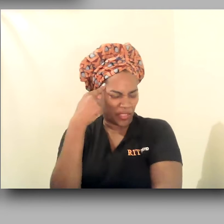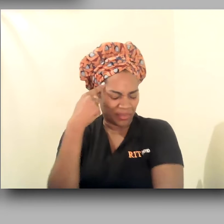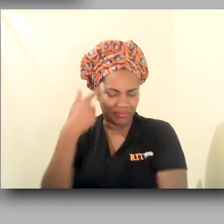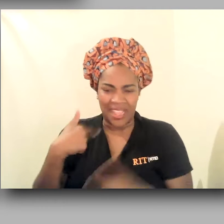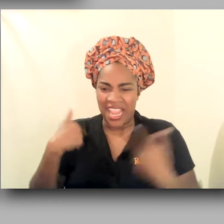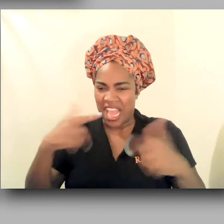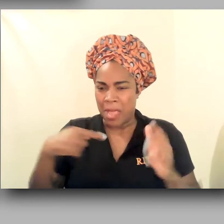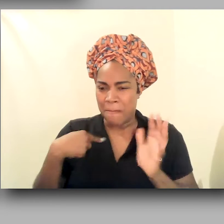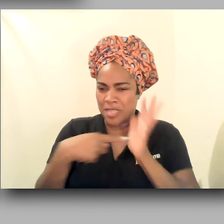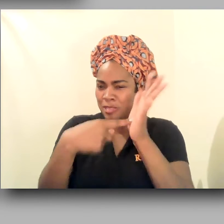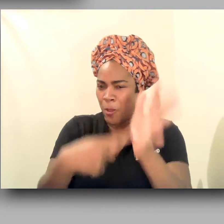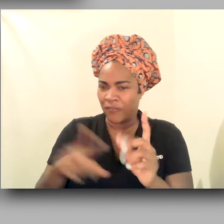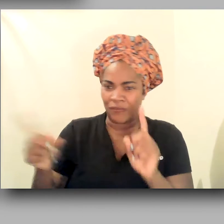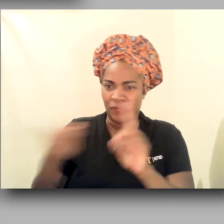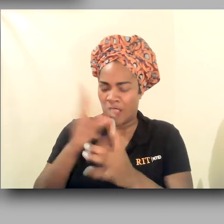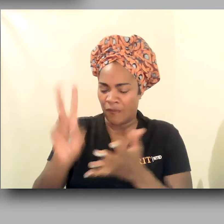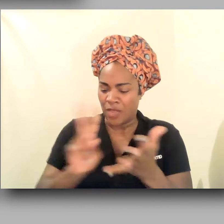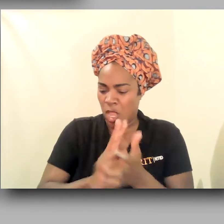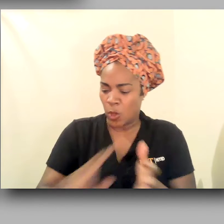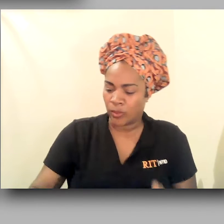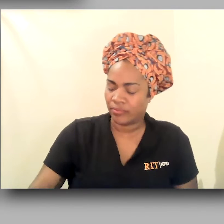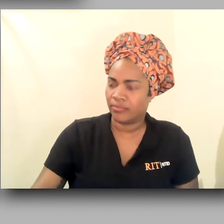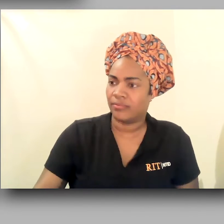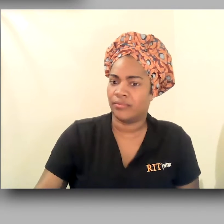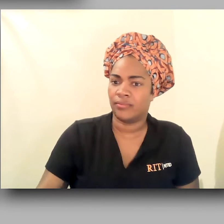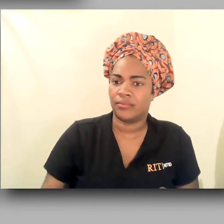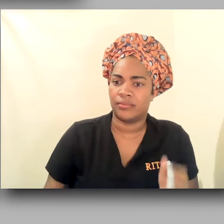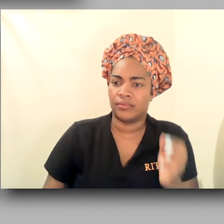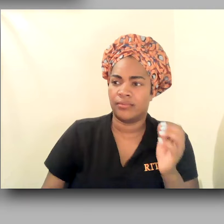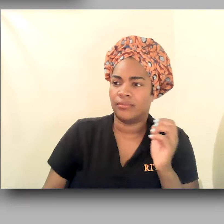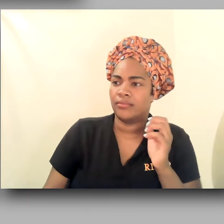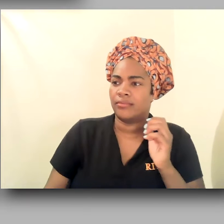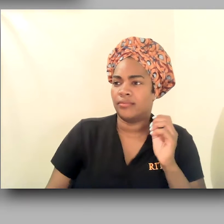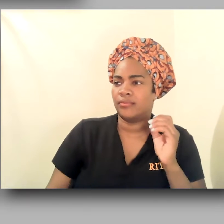What do you think? Let me show you the video.